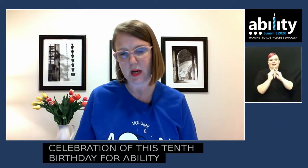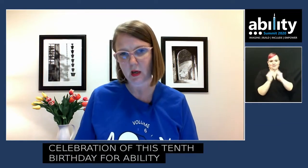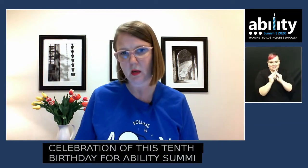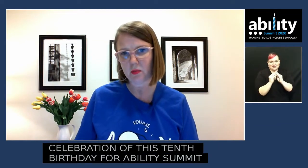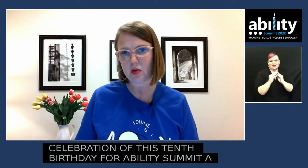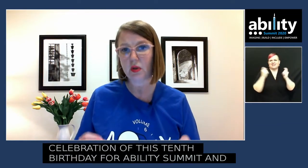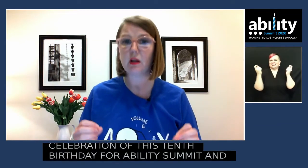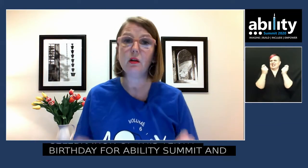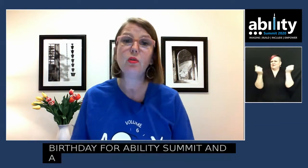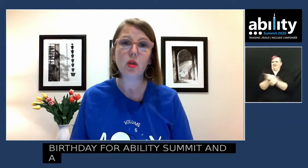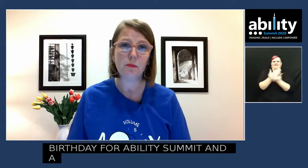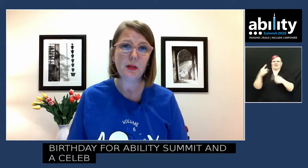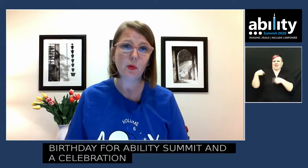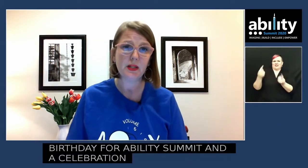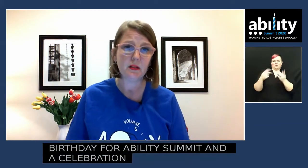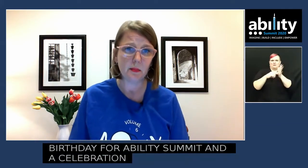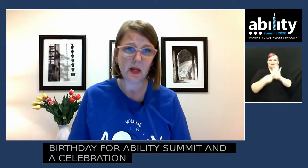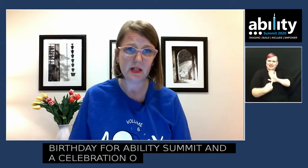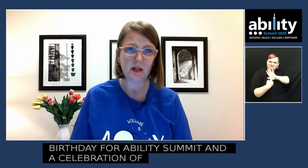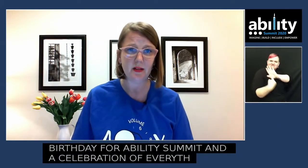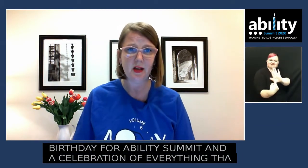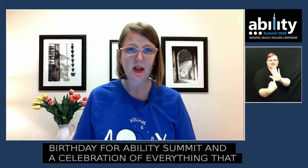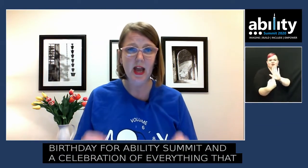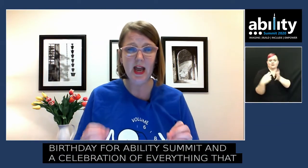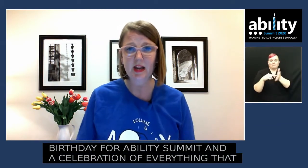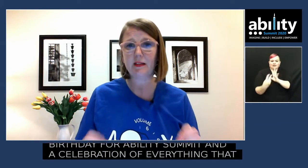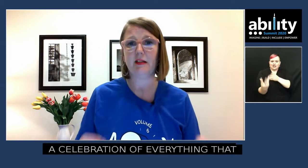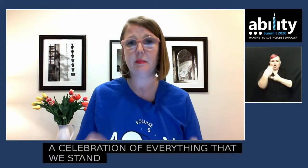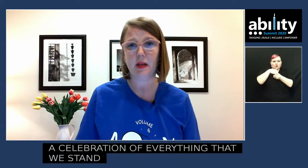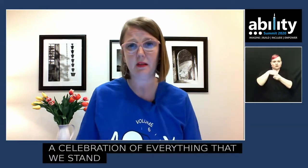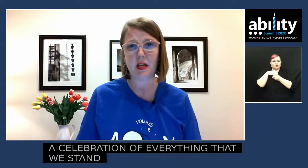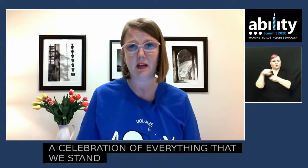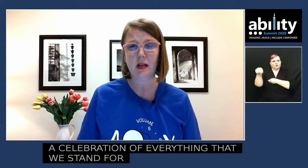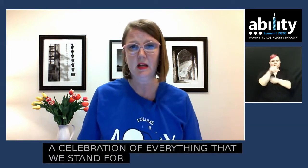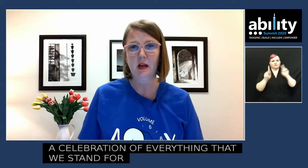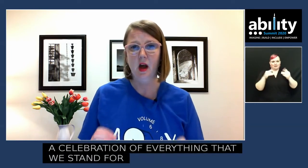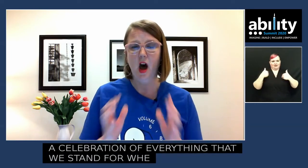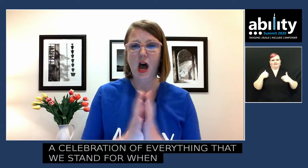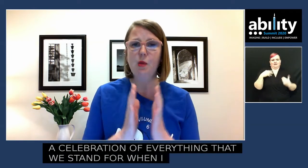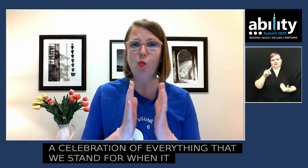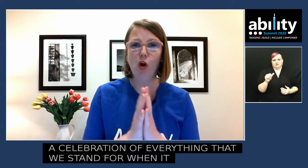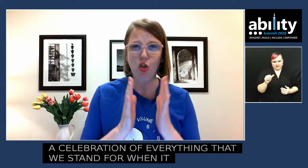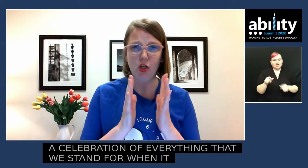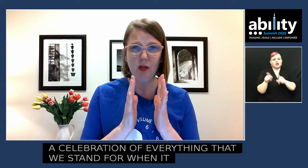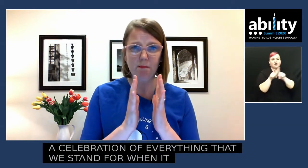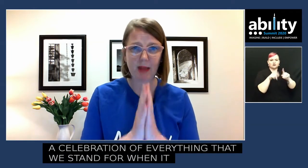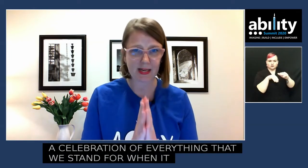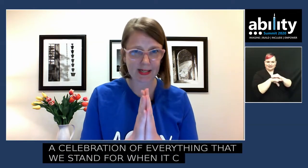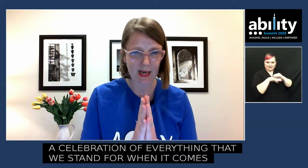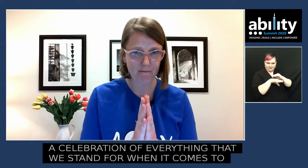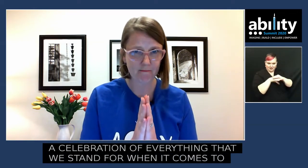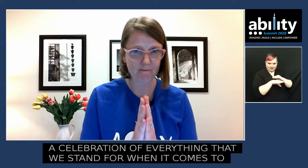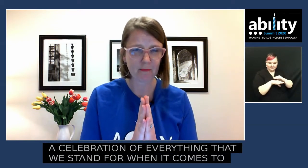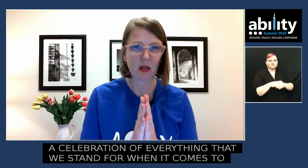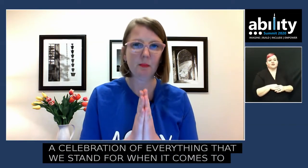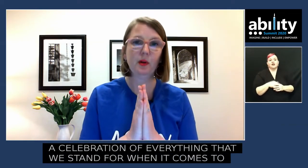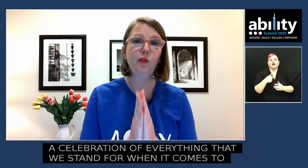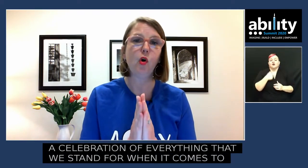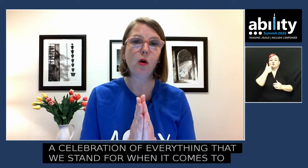stand for when it comes to inclusion of people with disabilities and accessibility. I watched